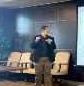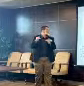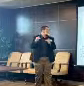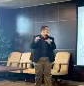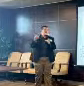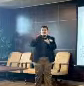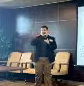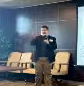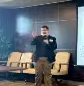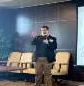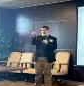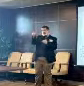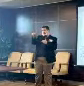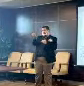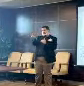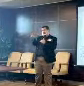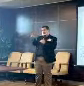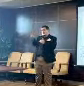right at